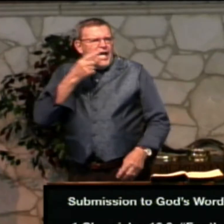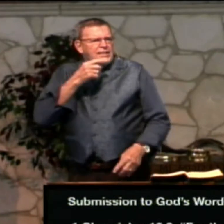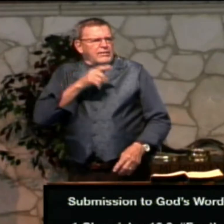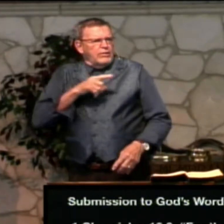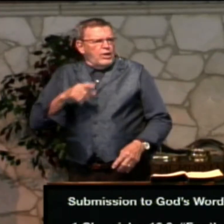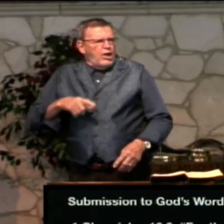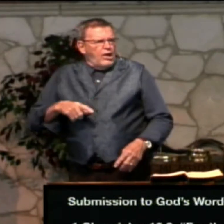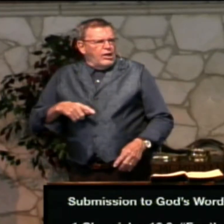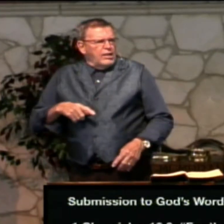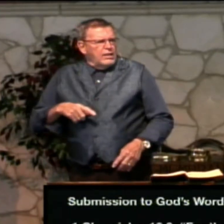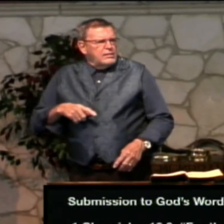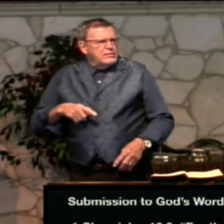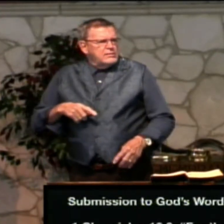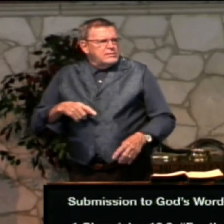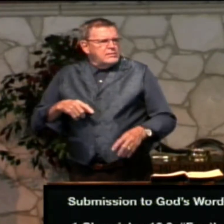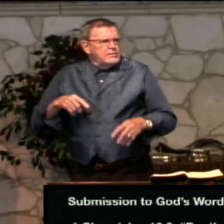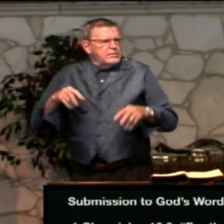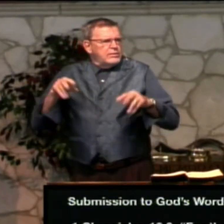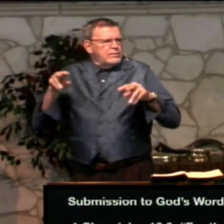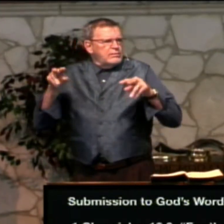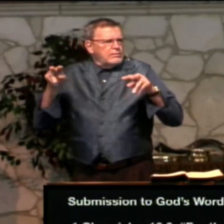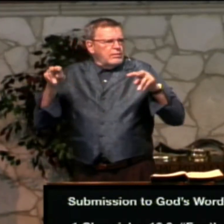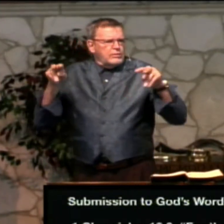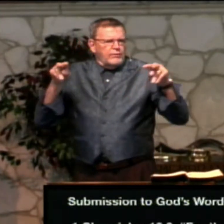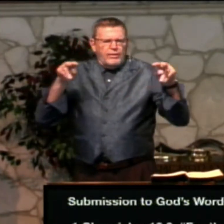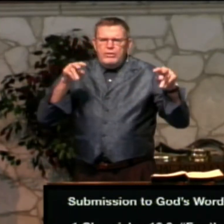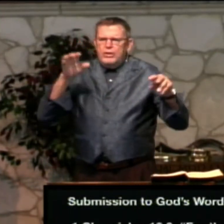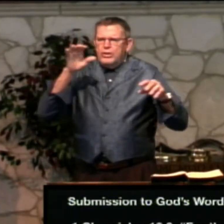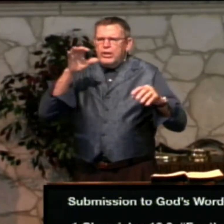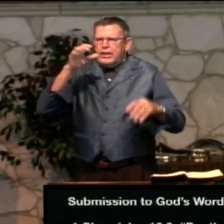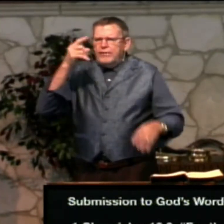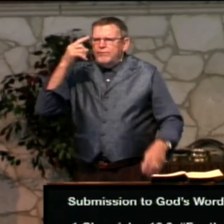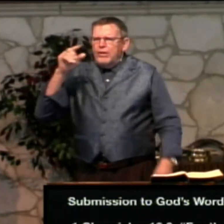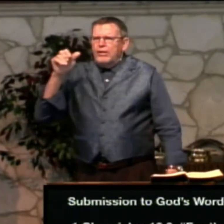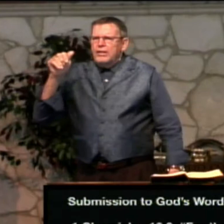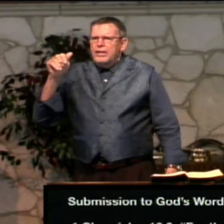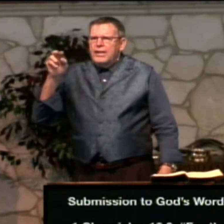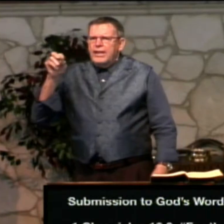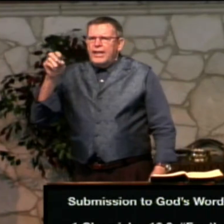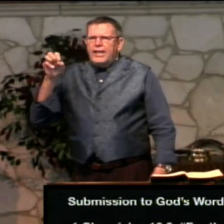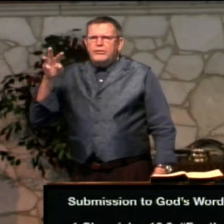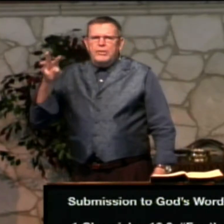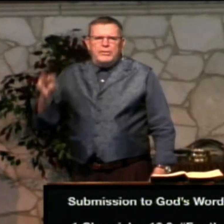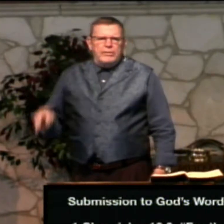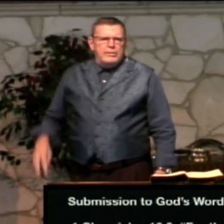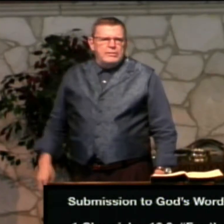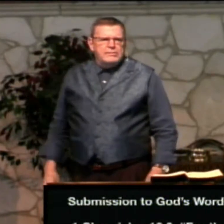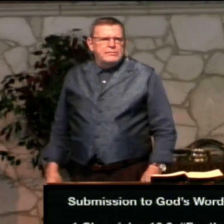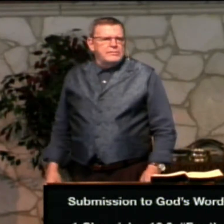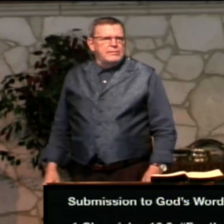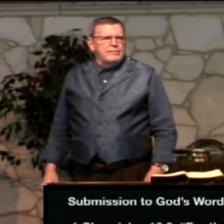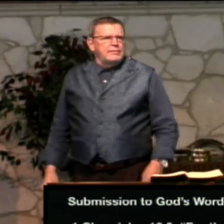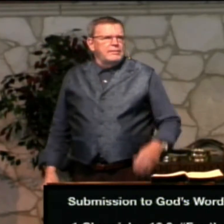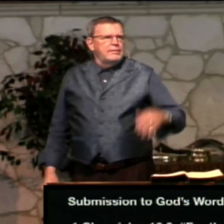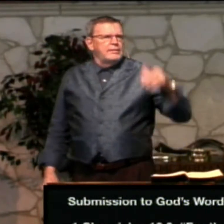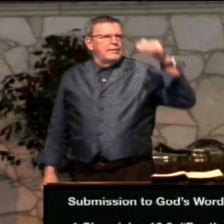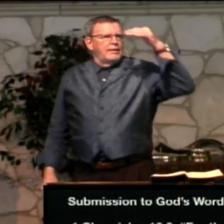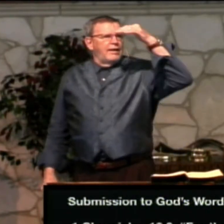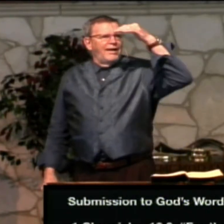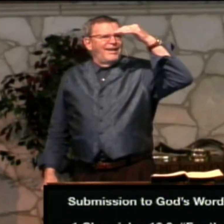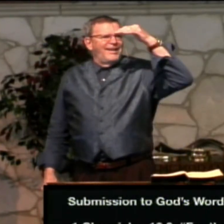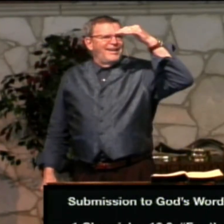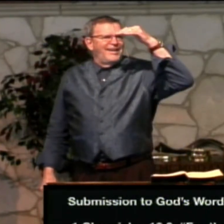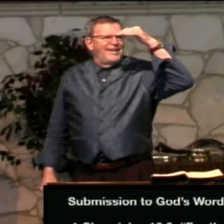The eyes of the Lord go to and from looking for Andrew.